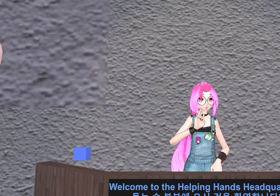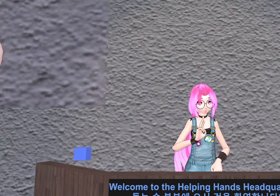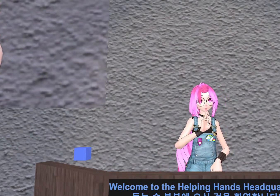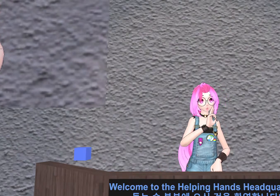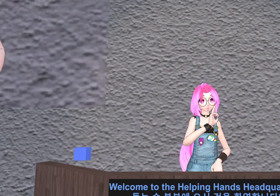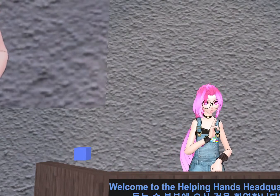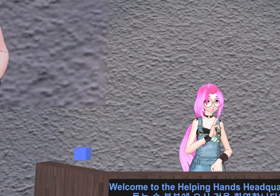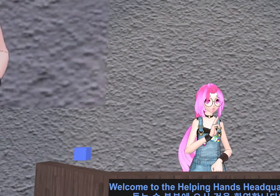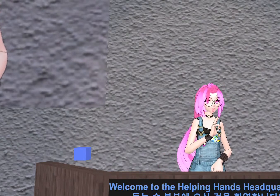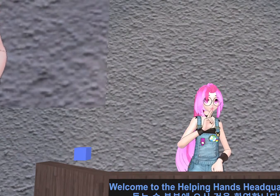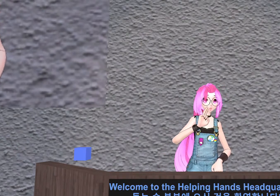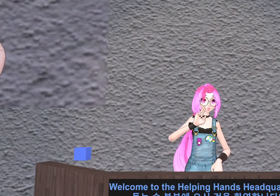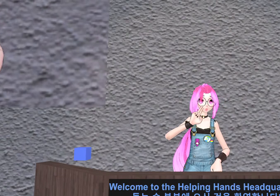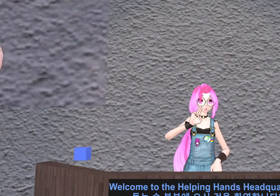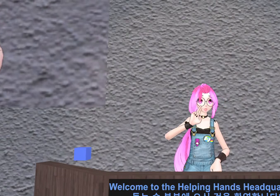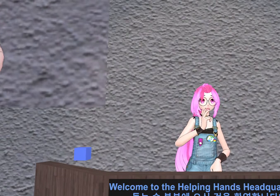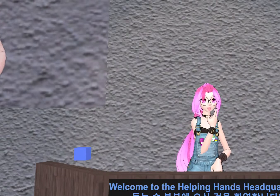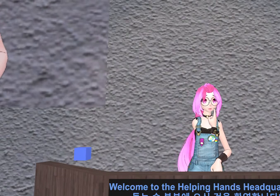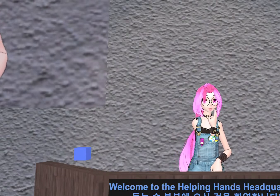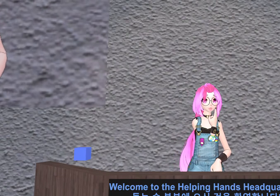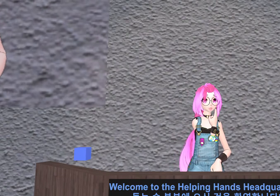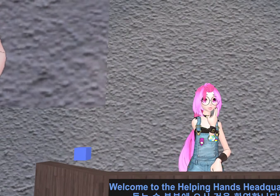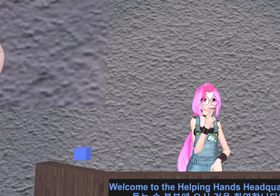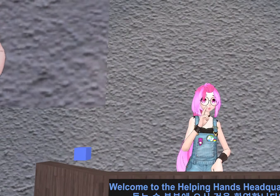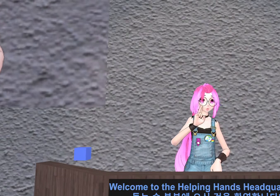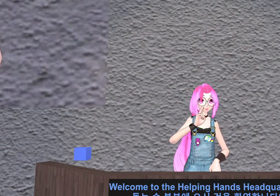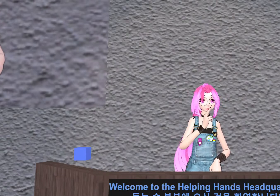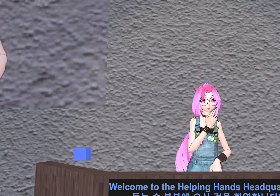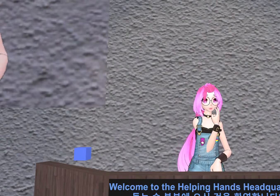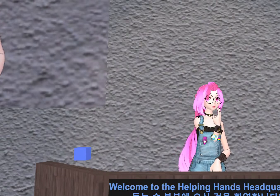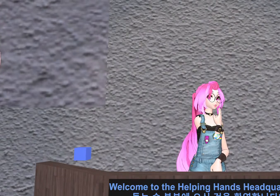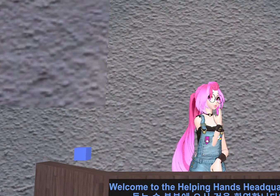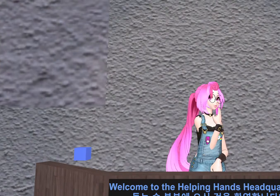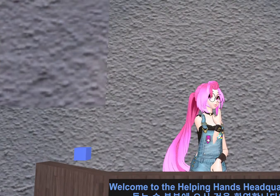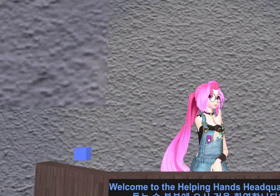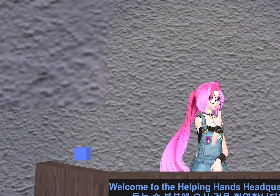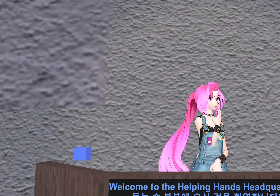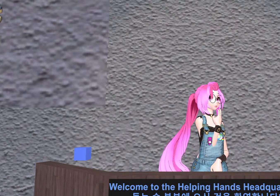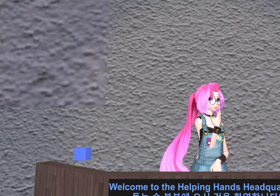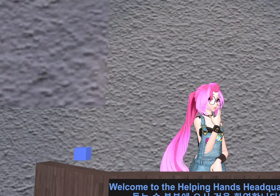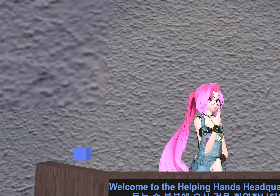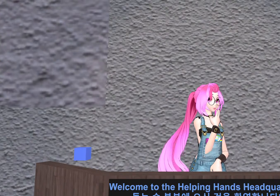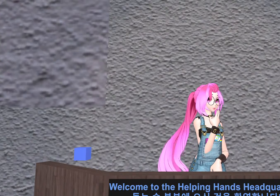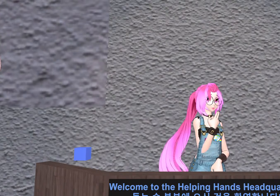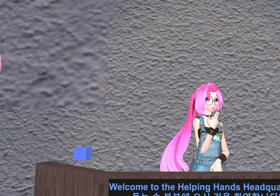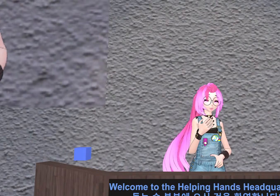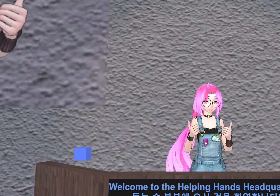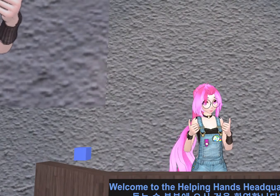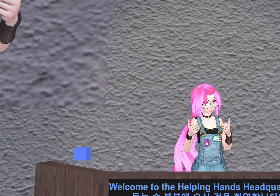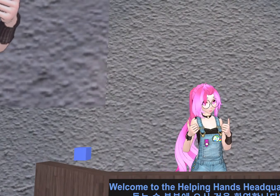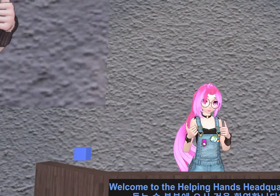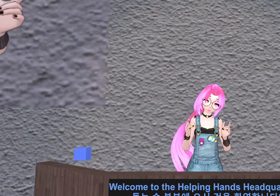restaurant, restaurant, and rose. Rose. Okay?